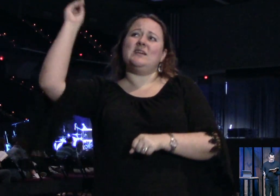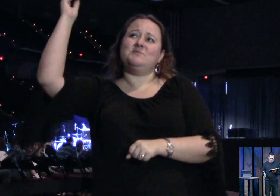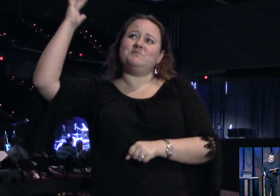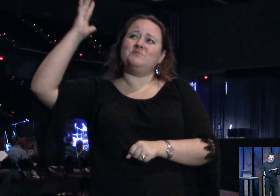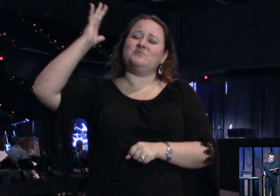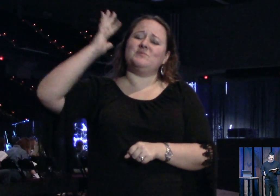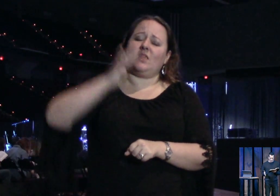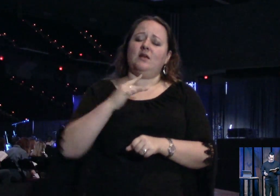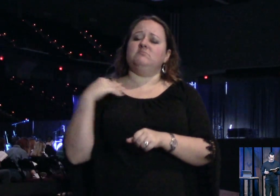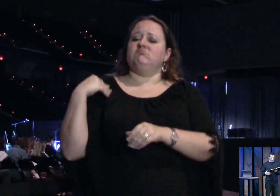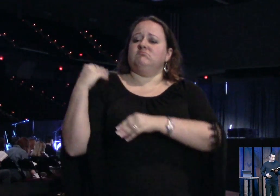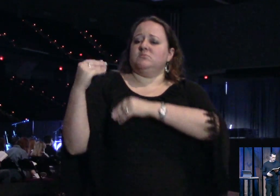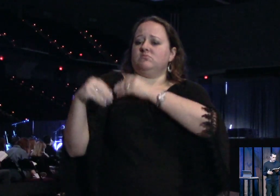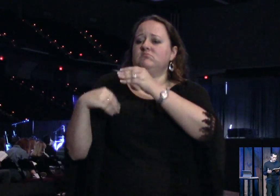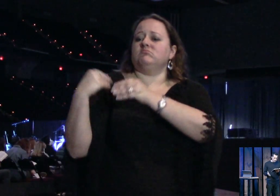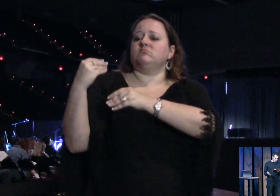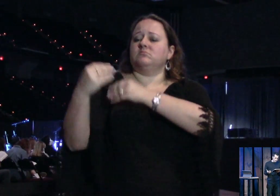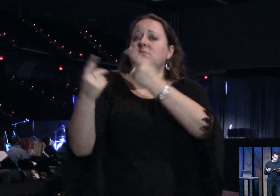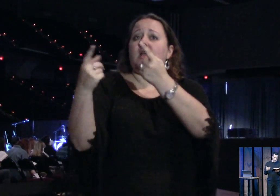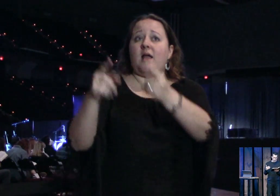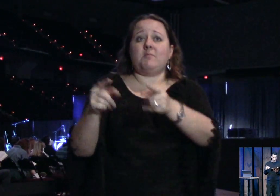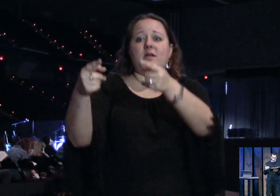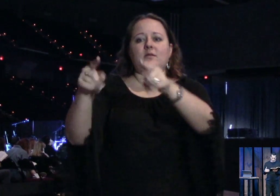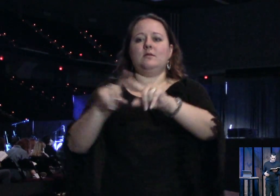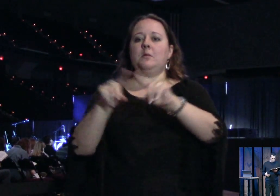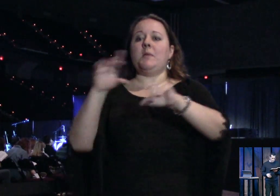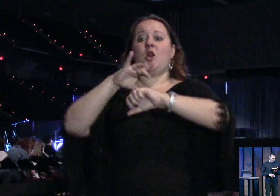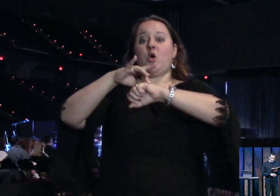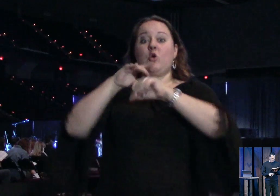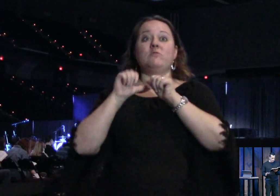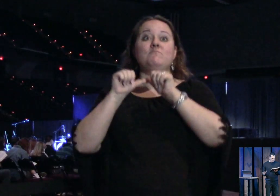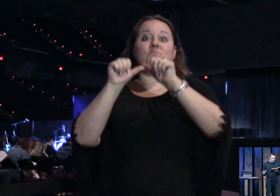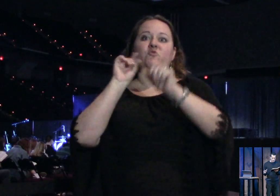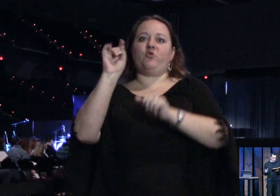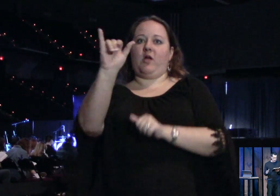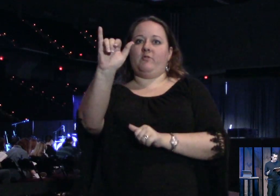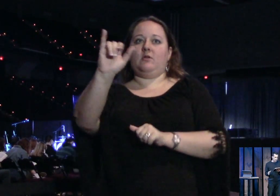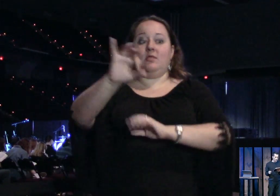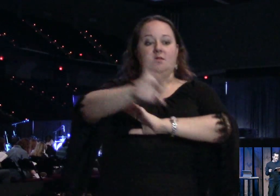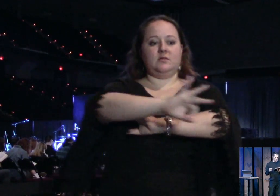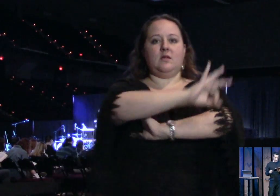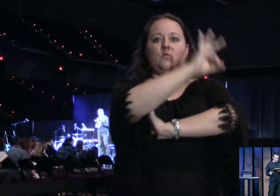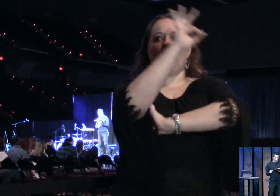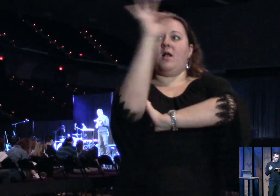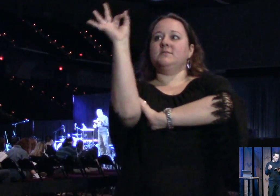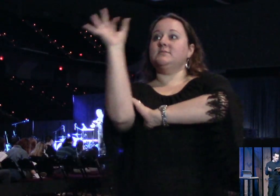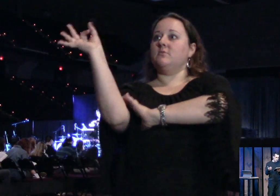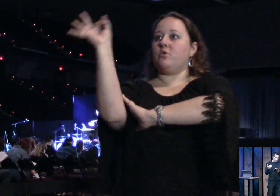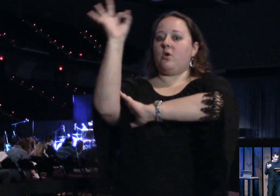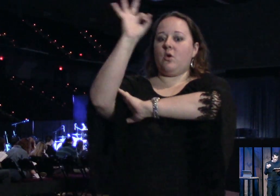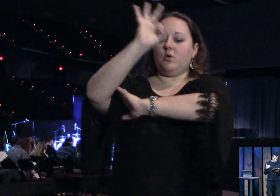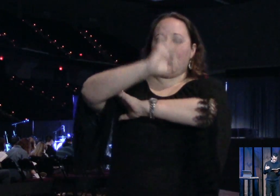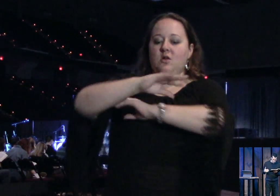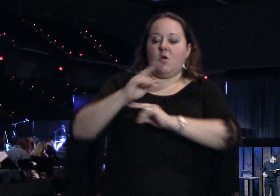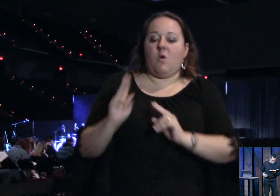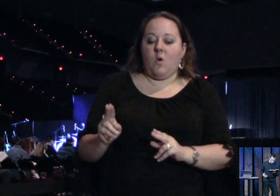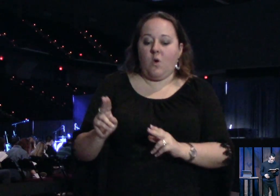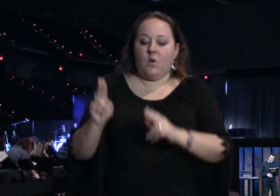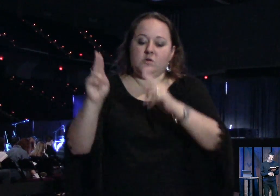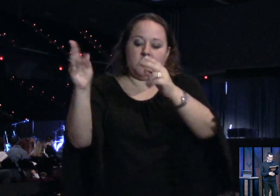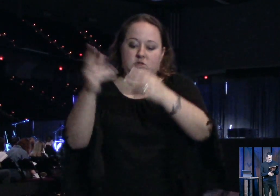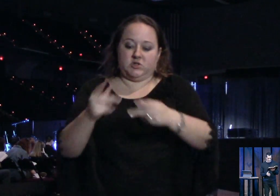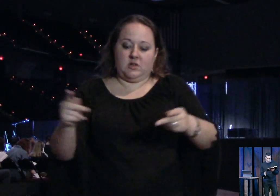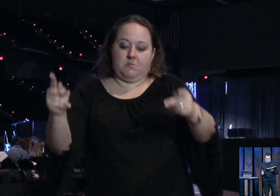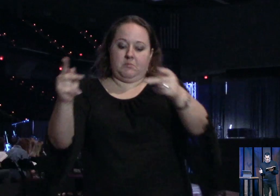under the sun? A generation goes and a generation comes, but the earth remains forever. The sun rises and the sun goes down